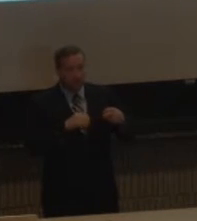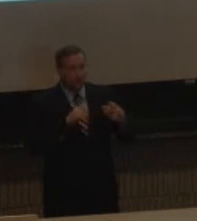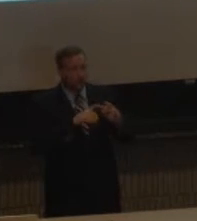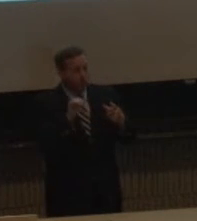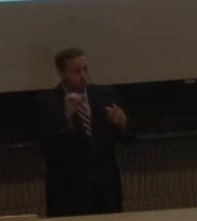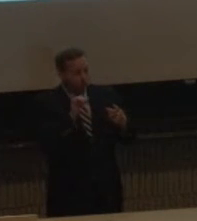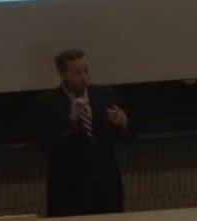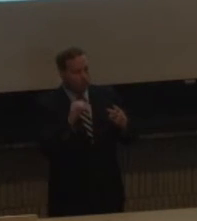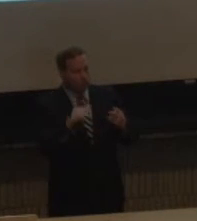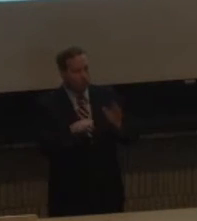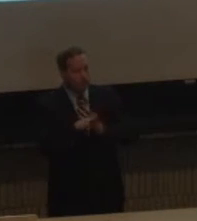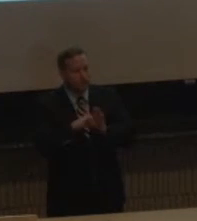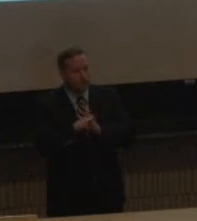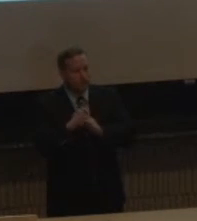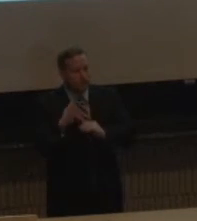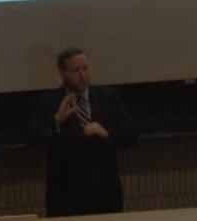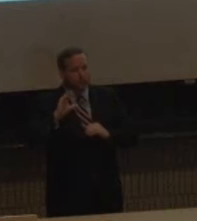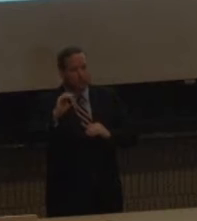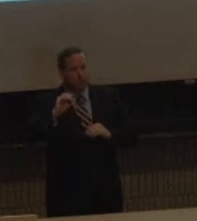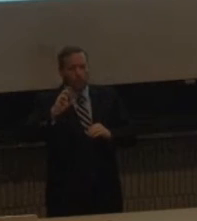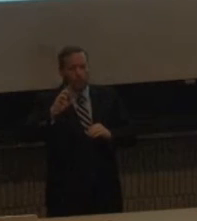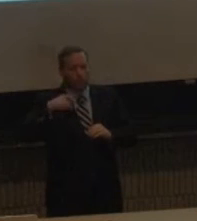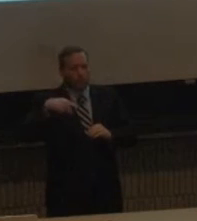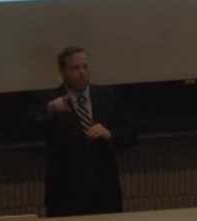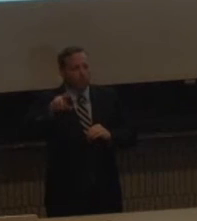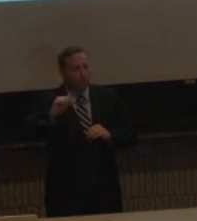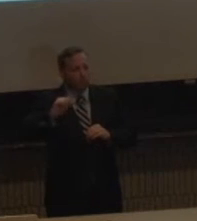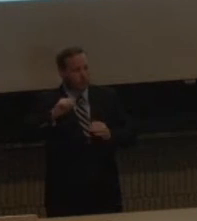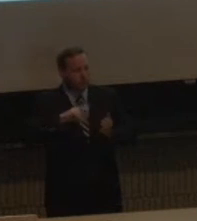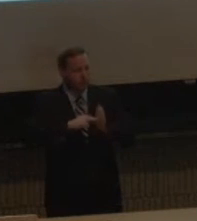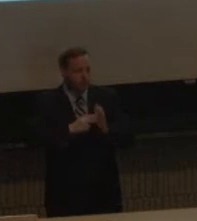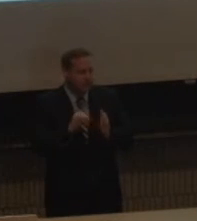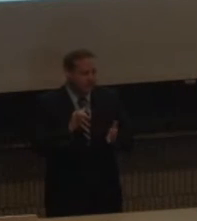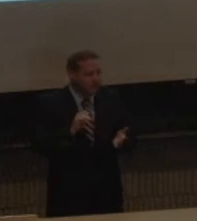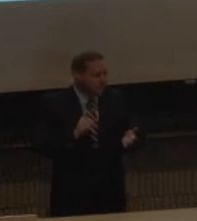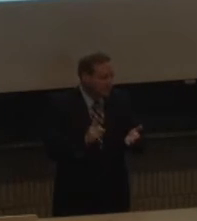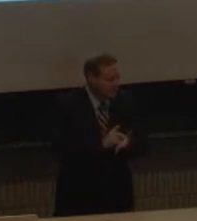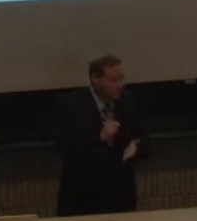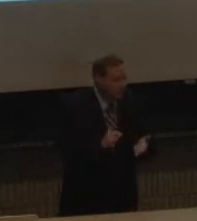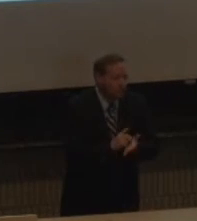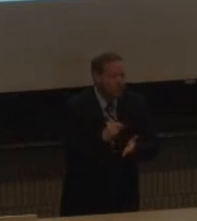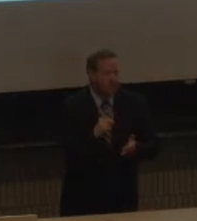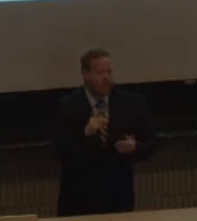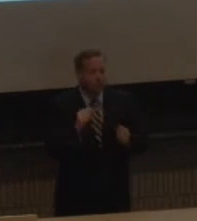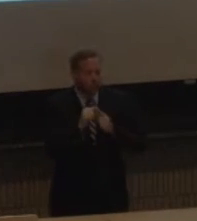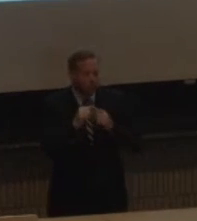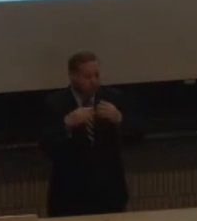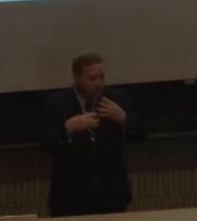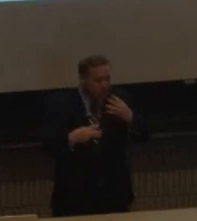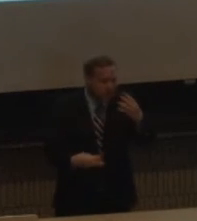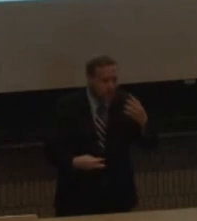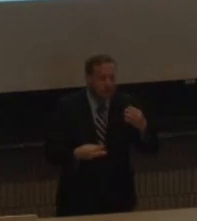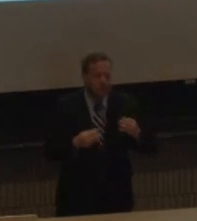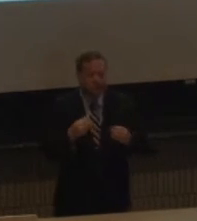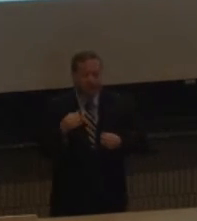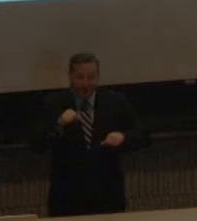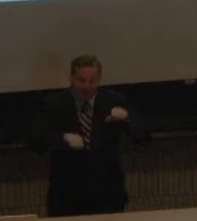more quality with spoken language. If we develop a corpus, which is like a dictionary, it